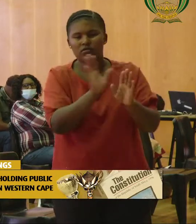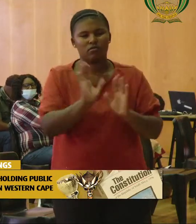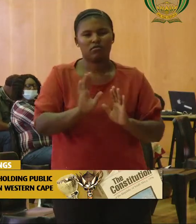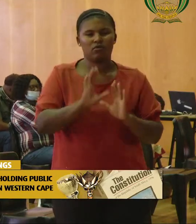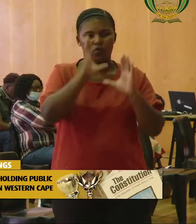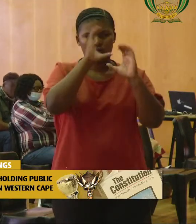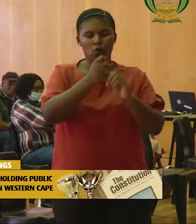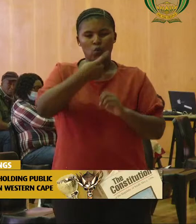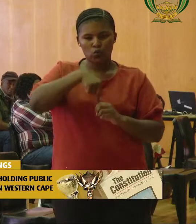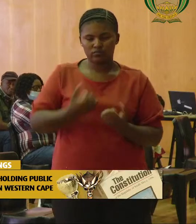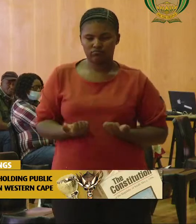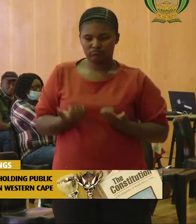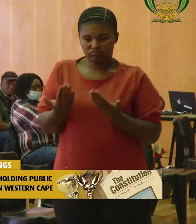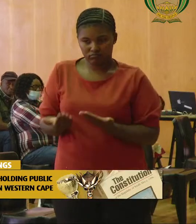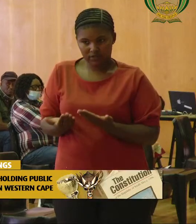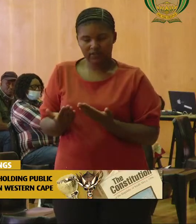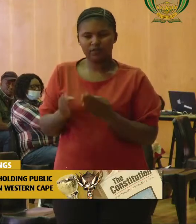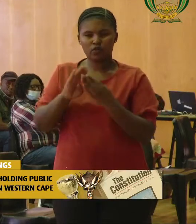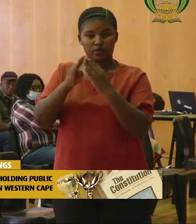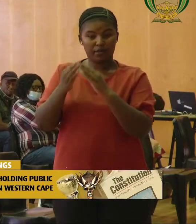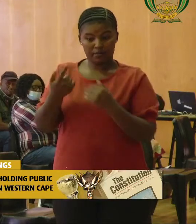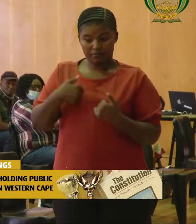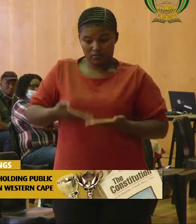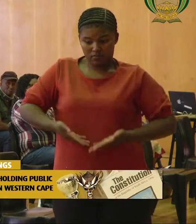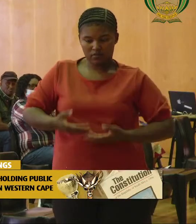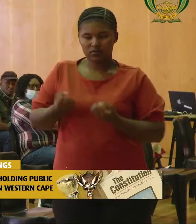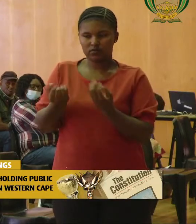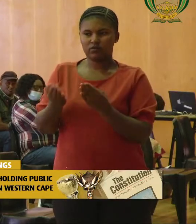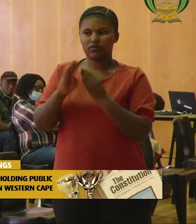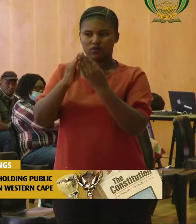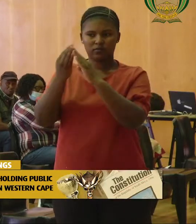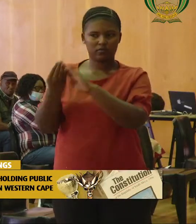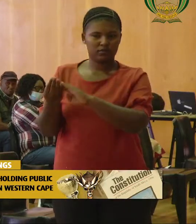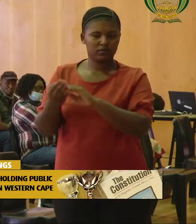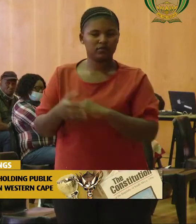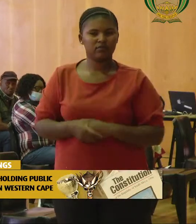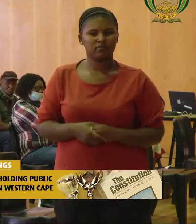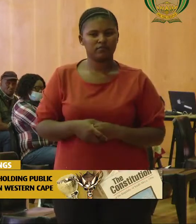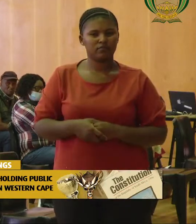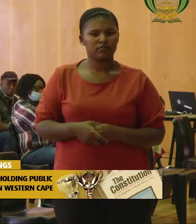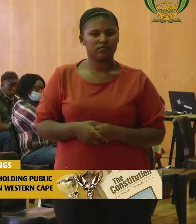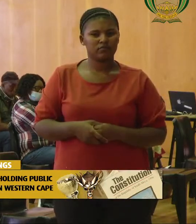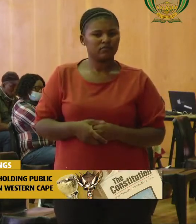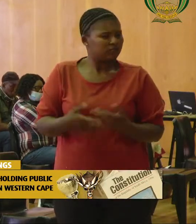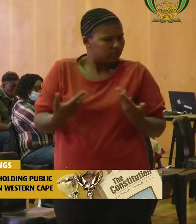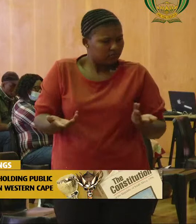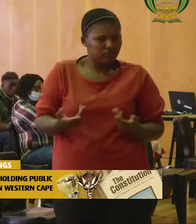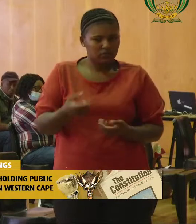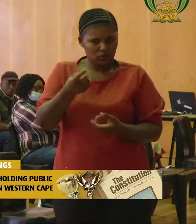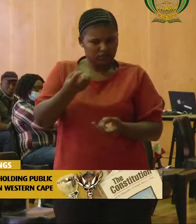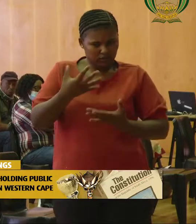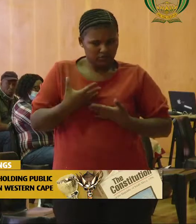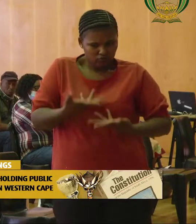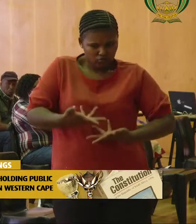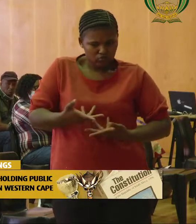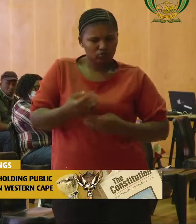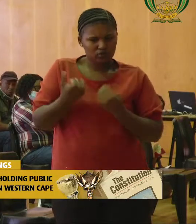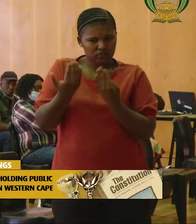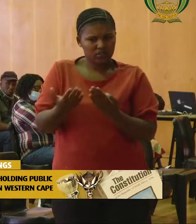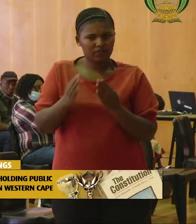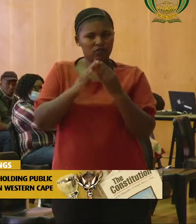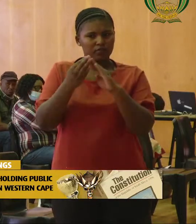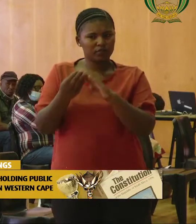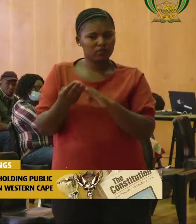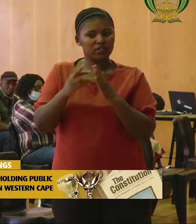We serve the community. I am there to serve the community. And that is the votes that were given to us,